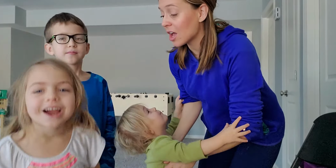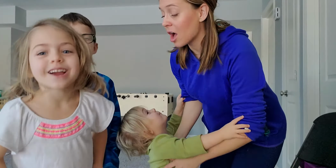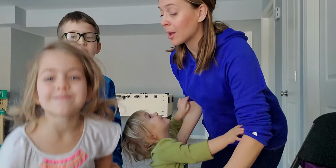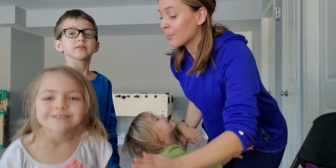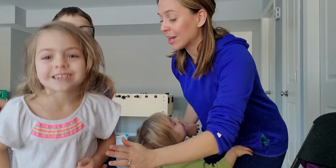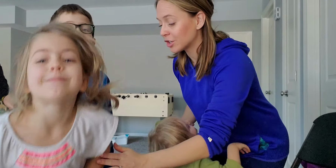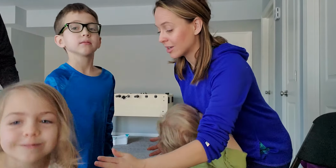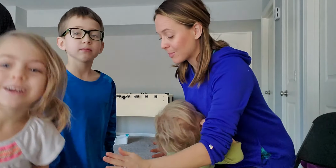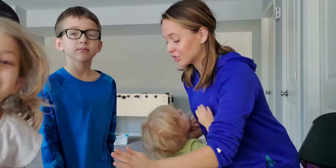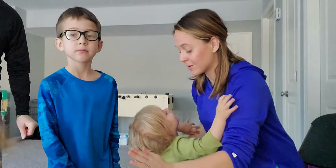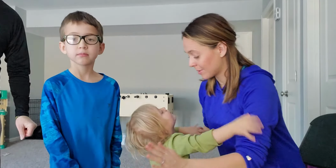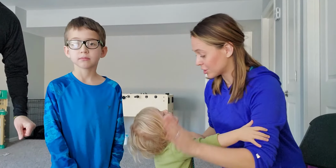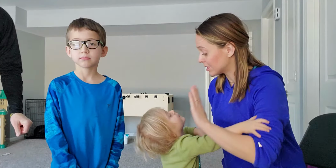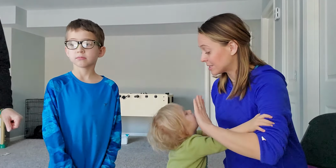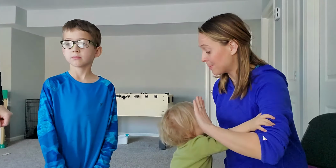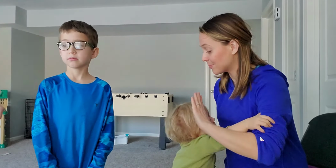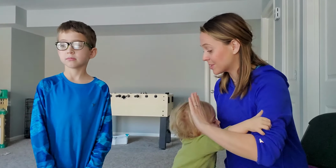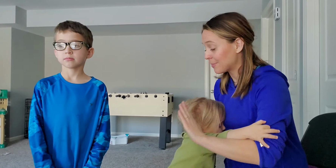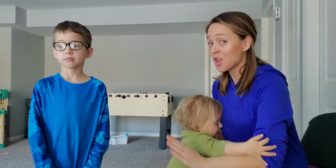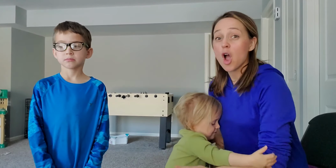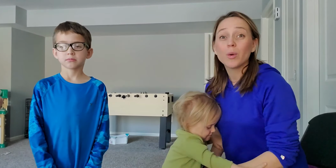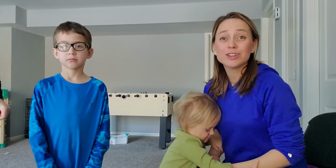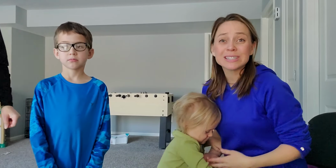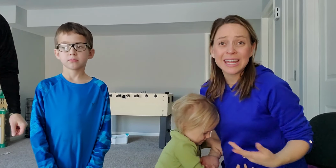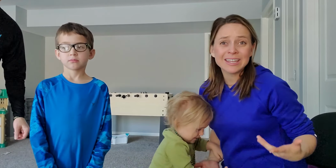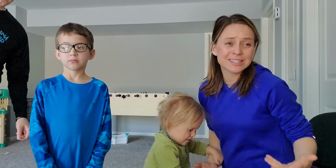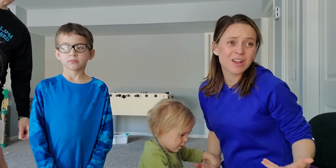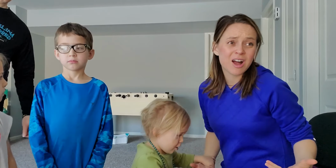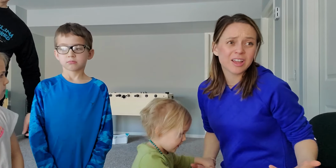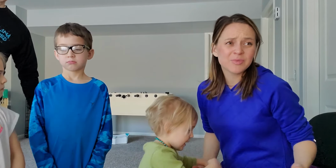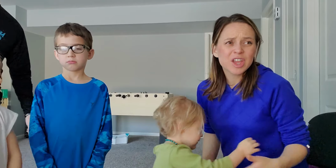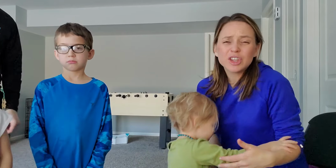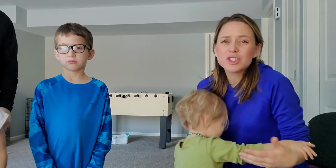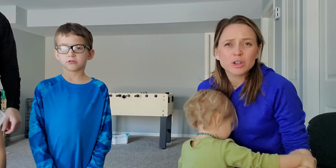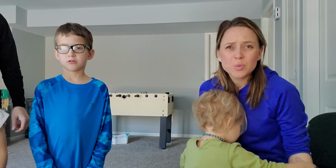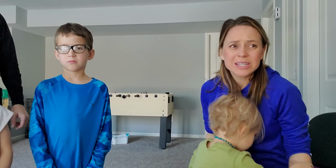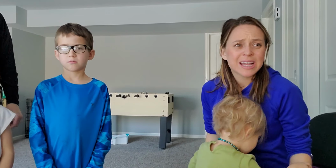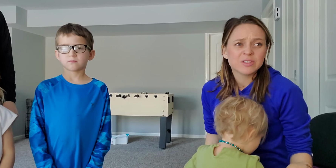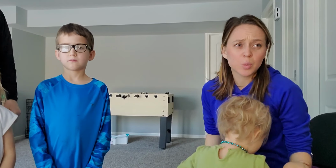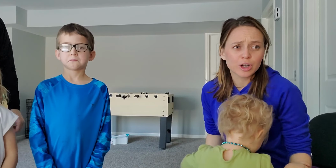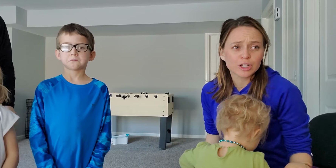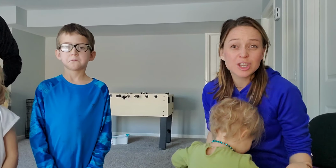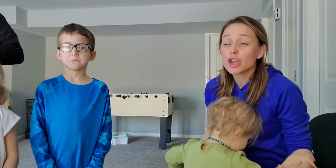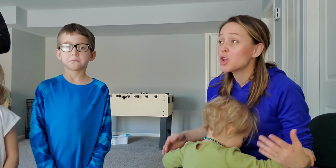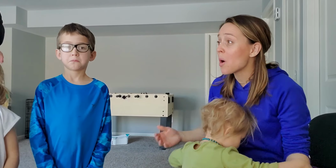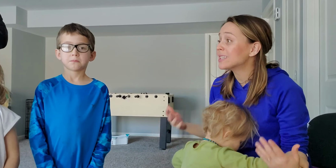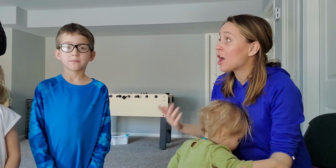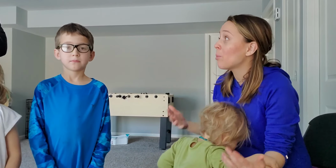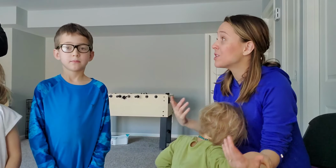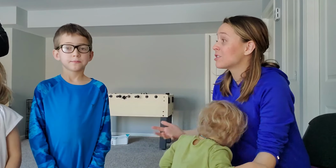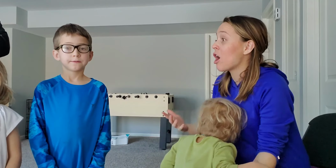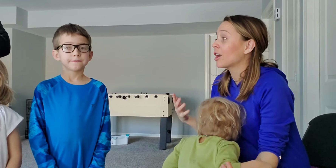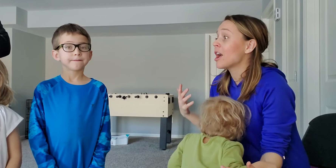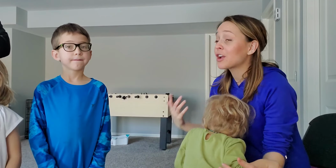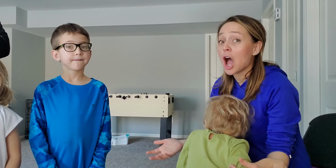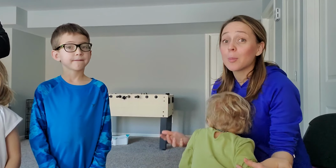song, my turn, stop. When you're signing a song, you don't just want to sign the words. You want to help the song come